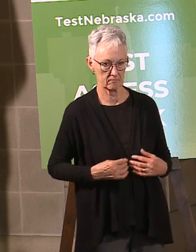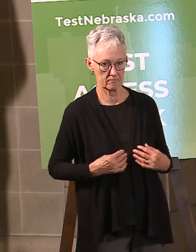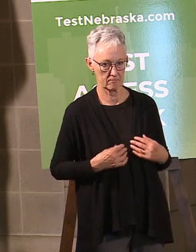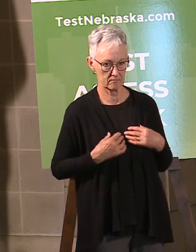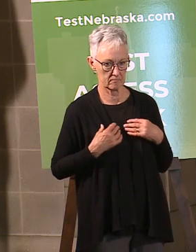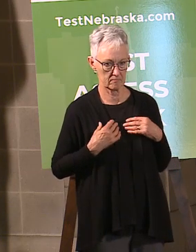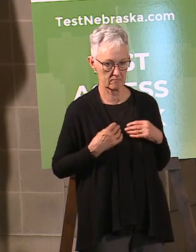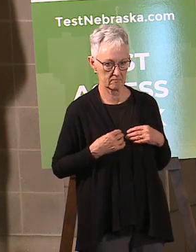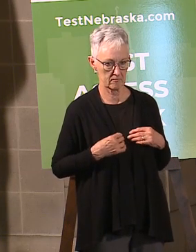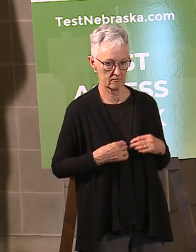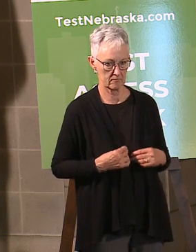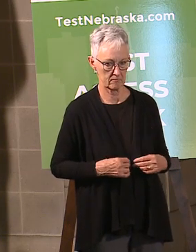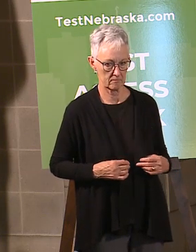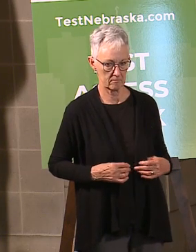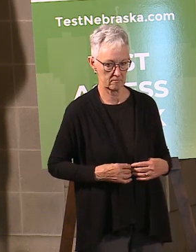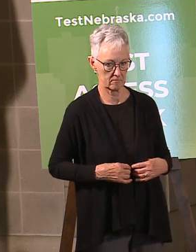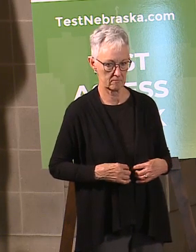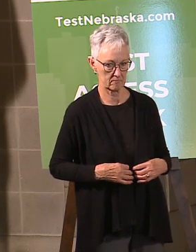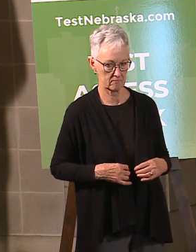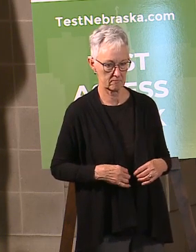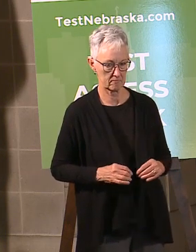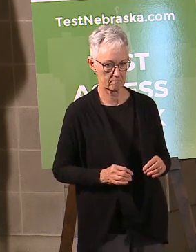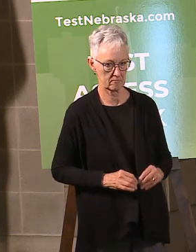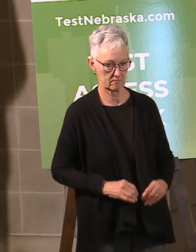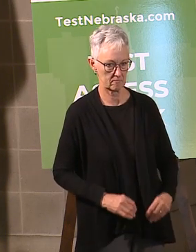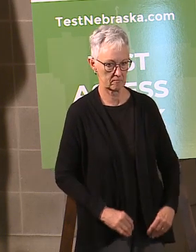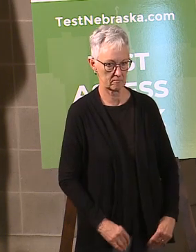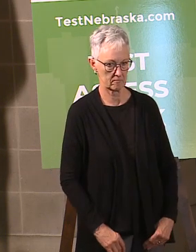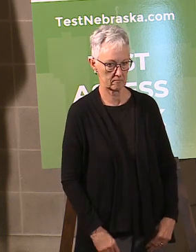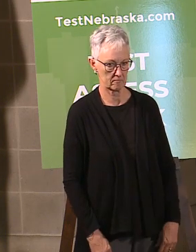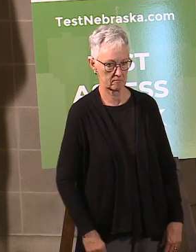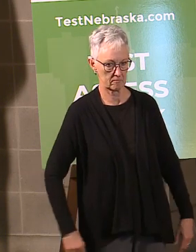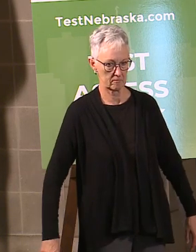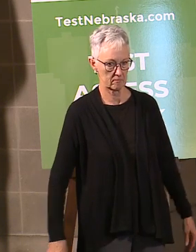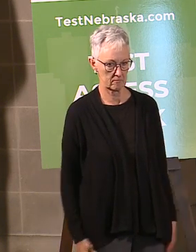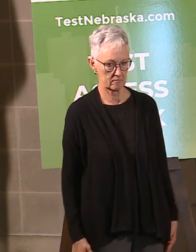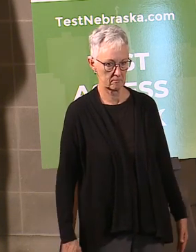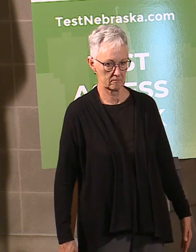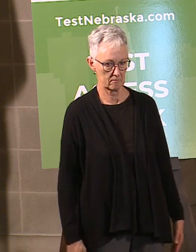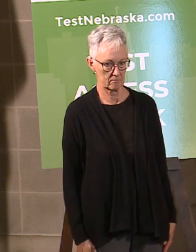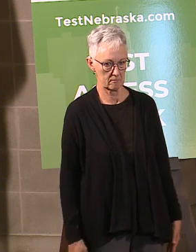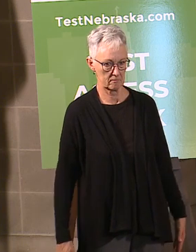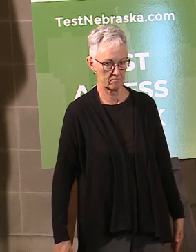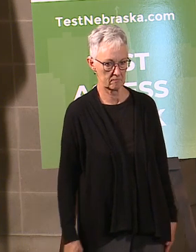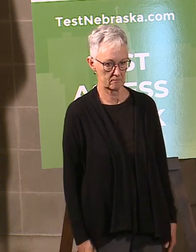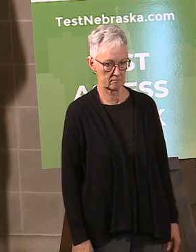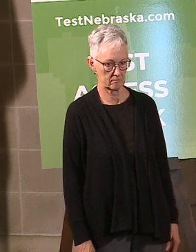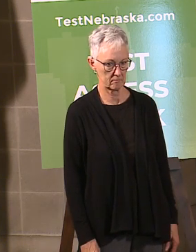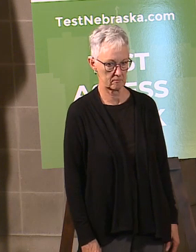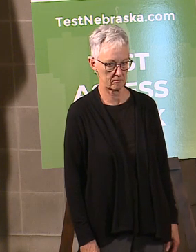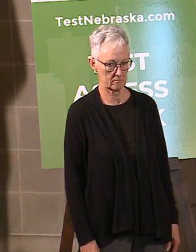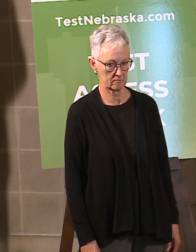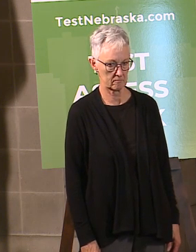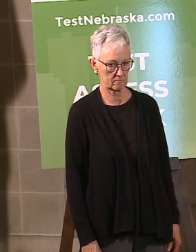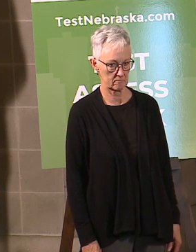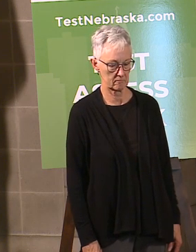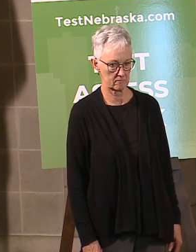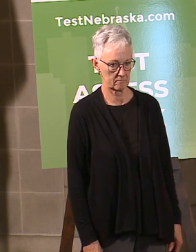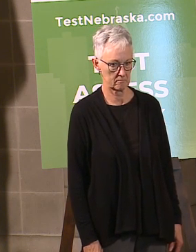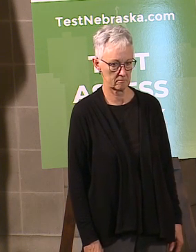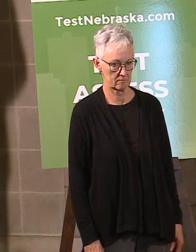answer was, or maybe it was Dr. Hampton, said that 30% of hospital capacity would be a benchmark that you'd watch